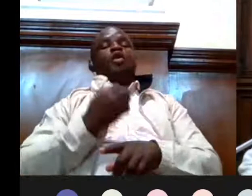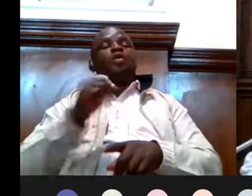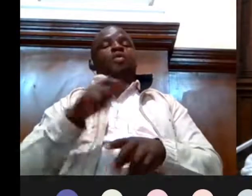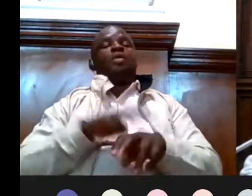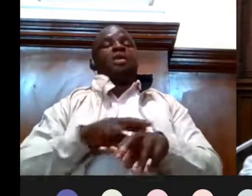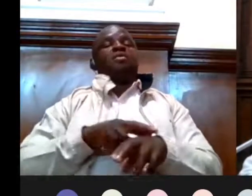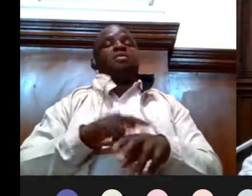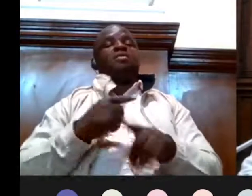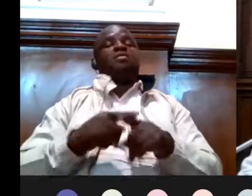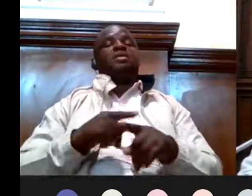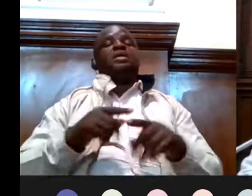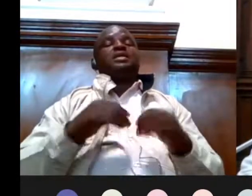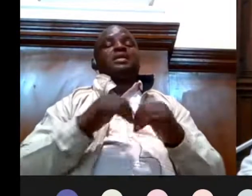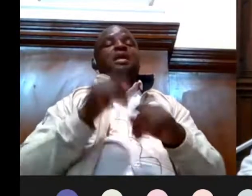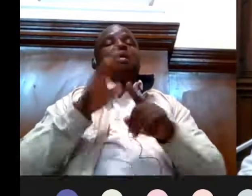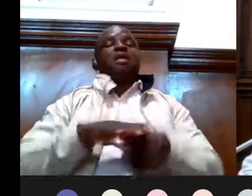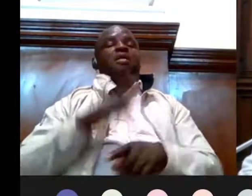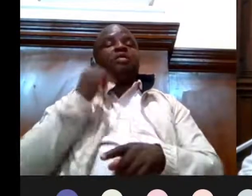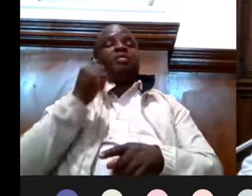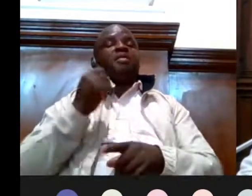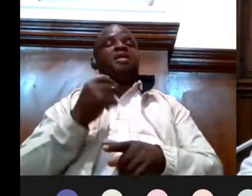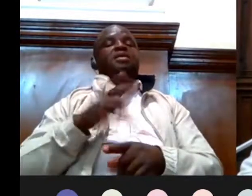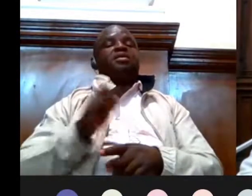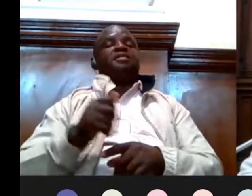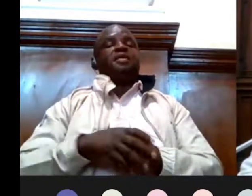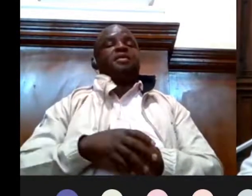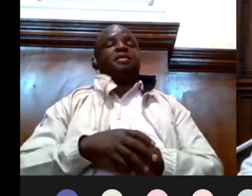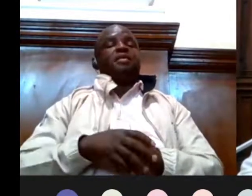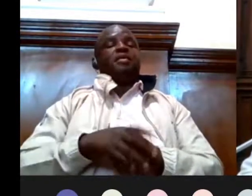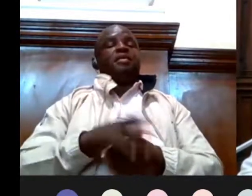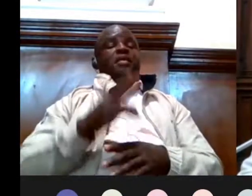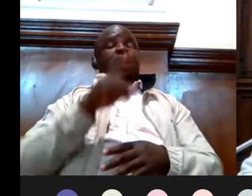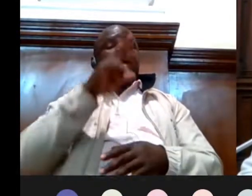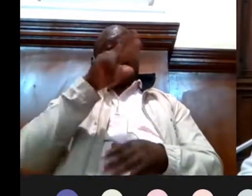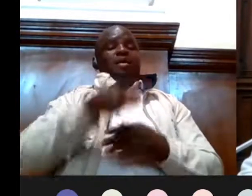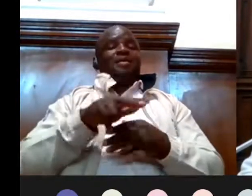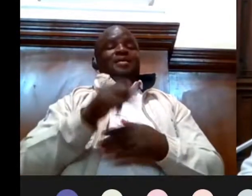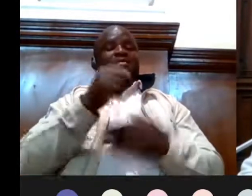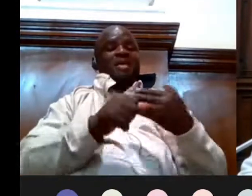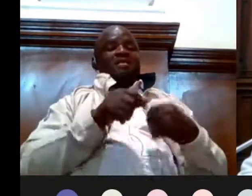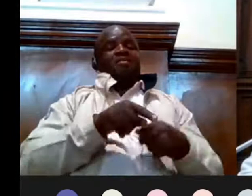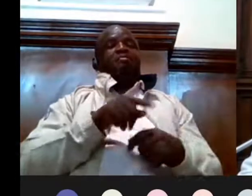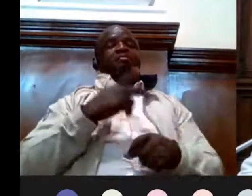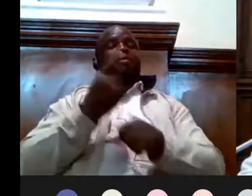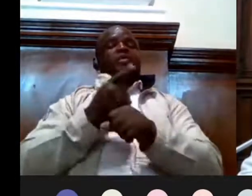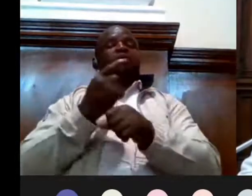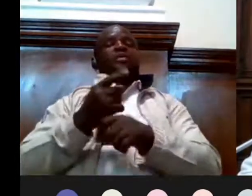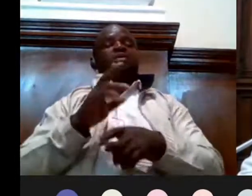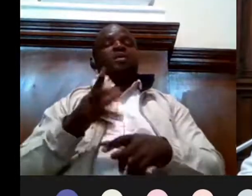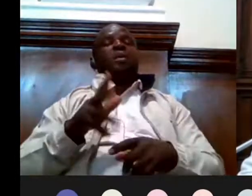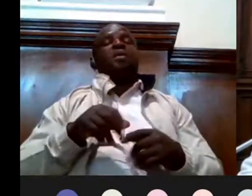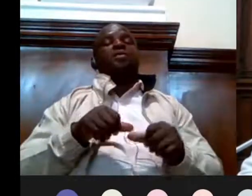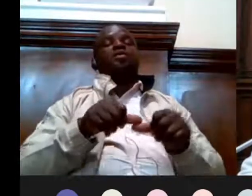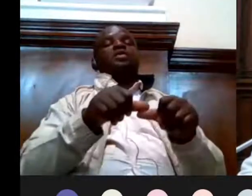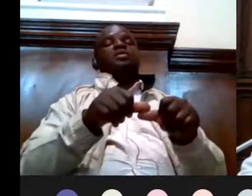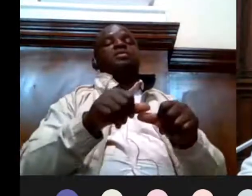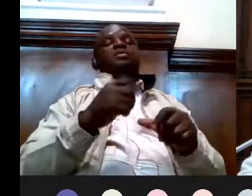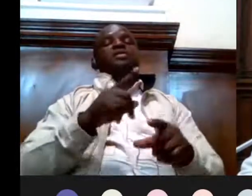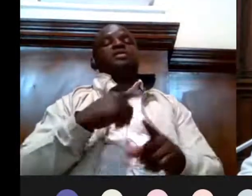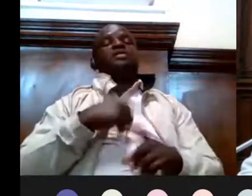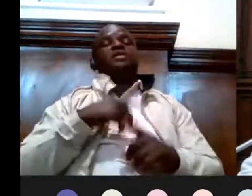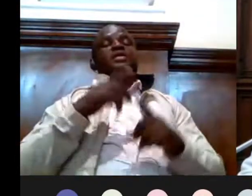and non-sexist South Africa. During Women's Month, we continue, Honorable Speaker, to celebrate